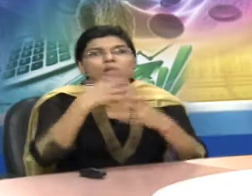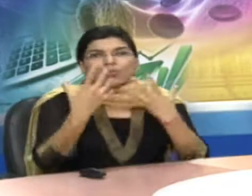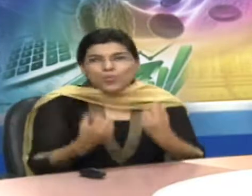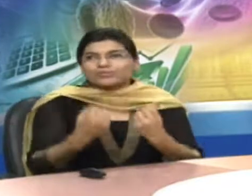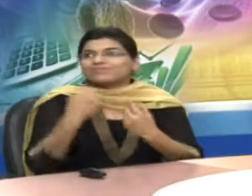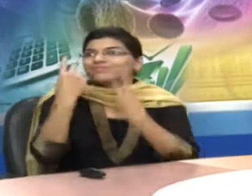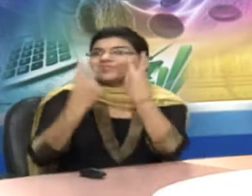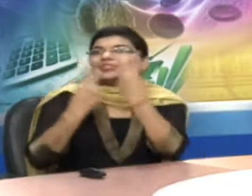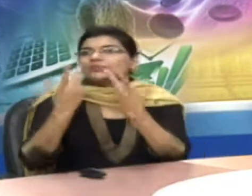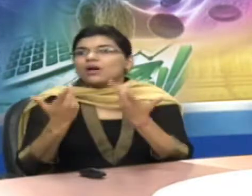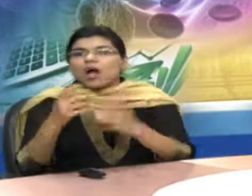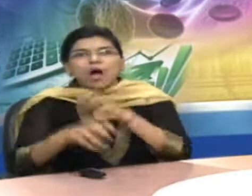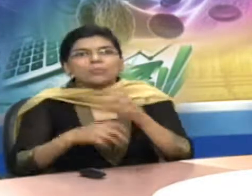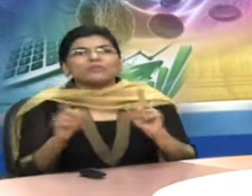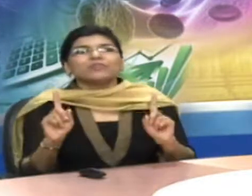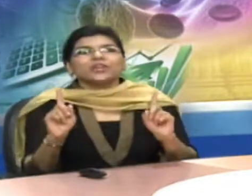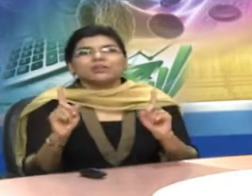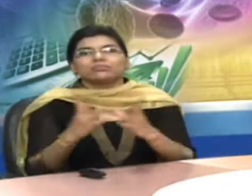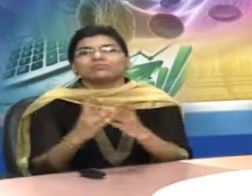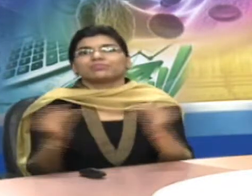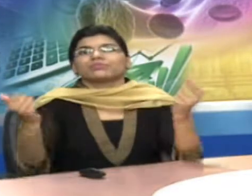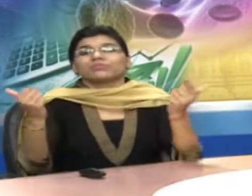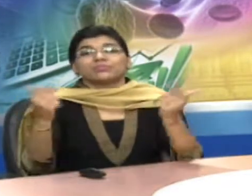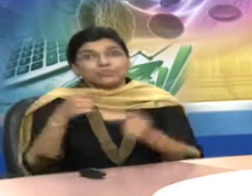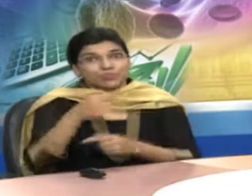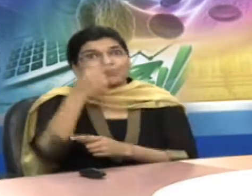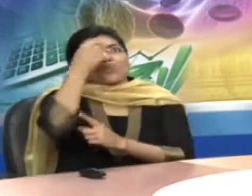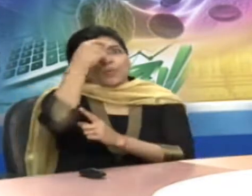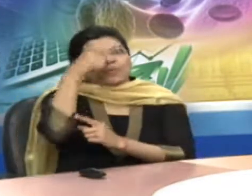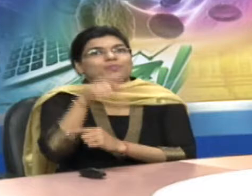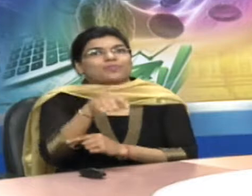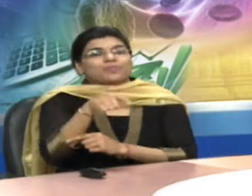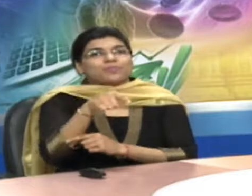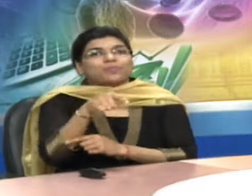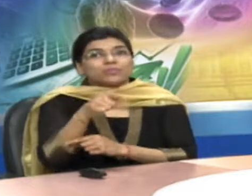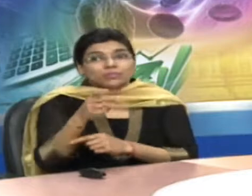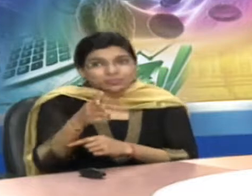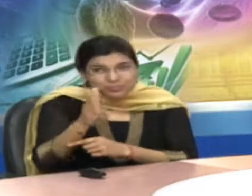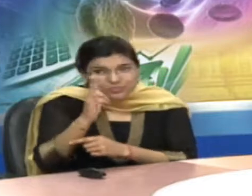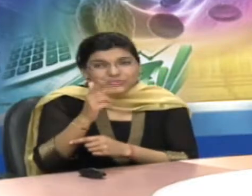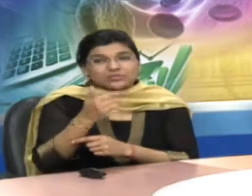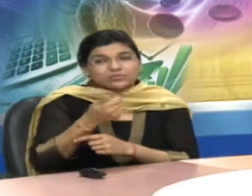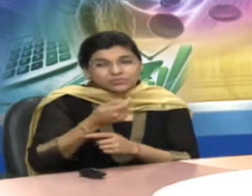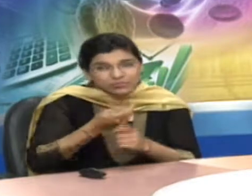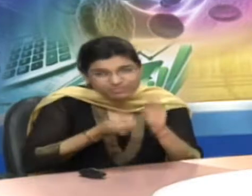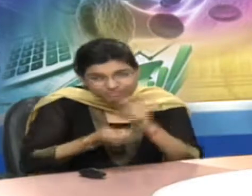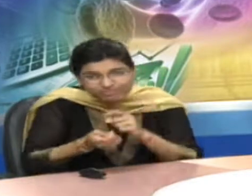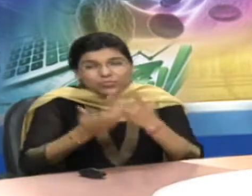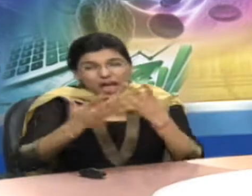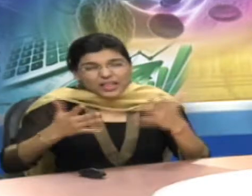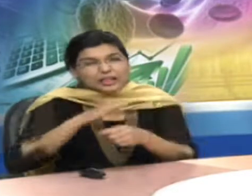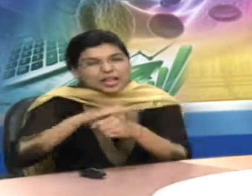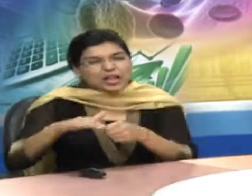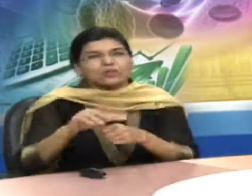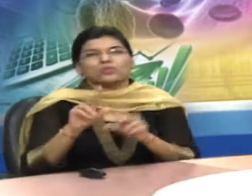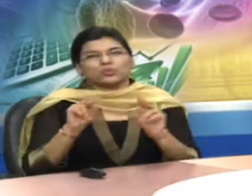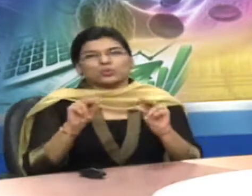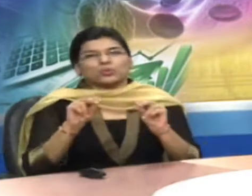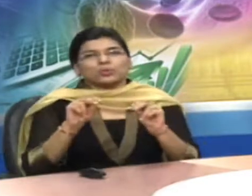But it is really bad. And it is far more interesting and